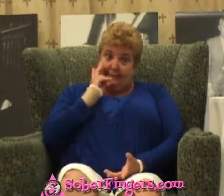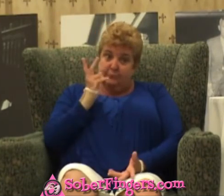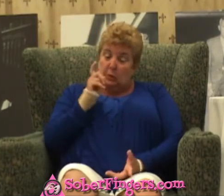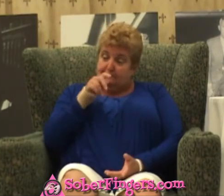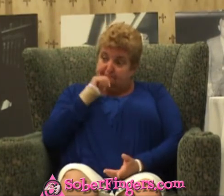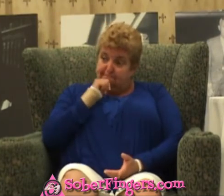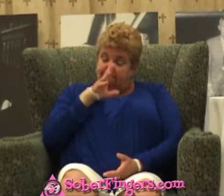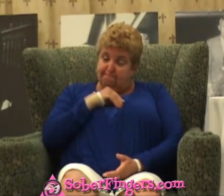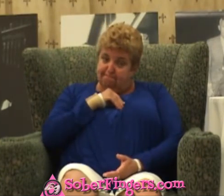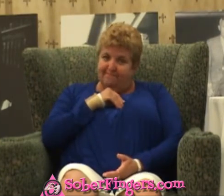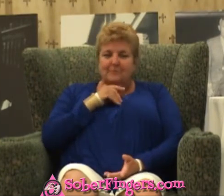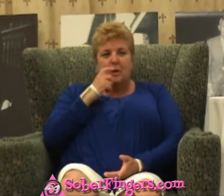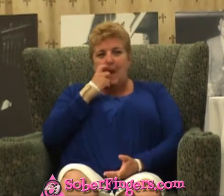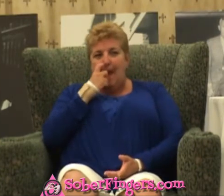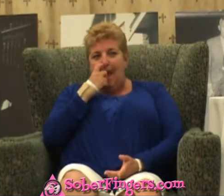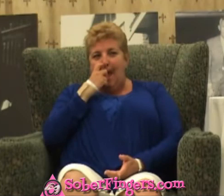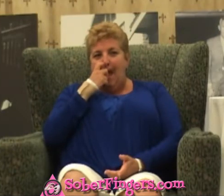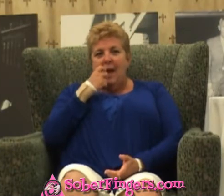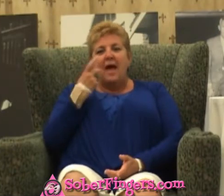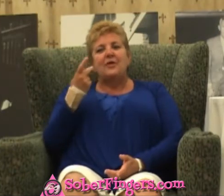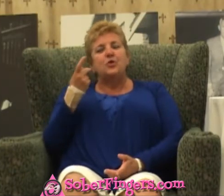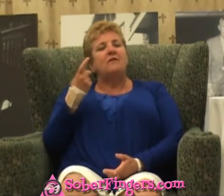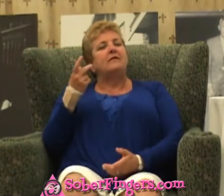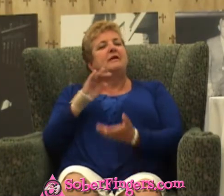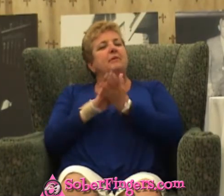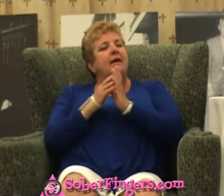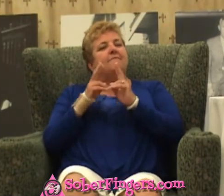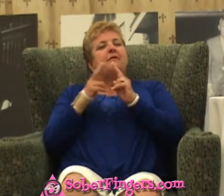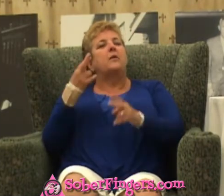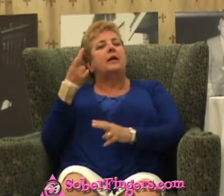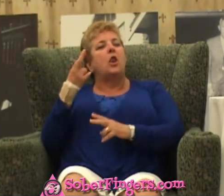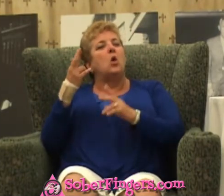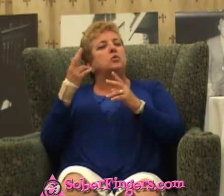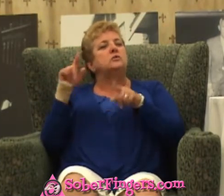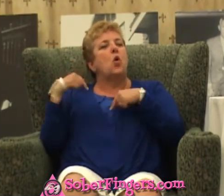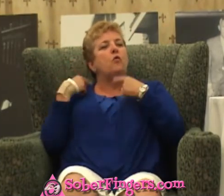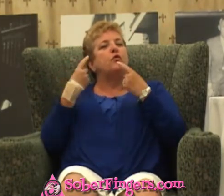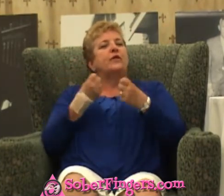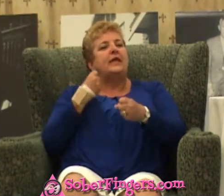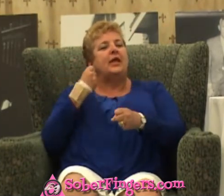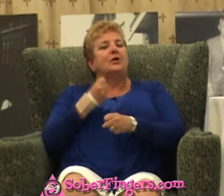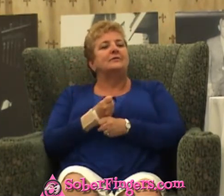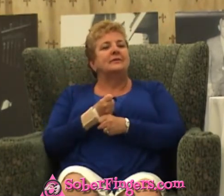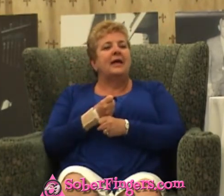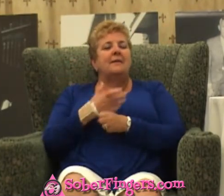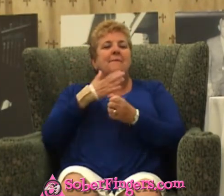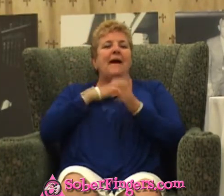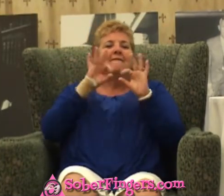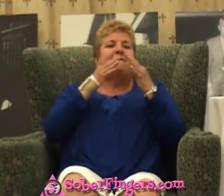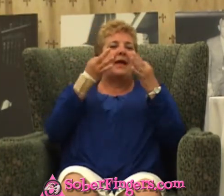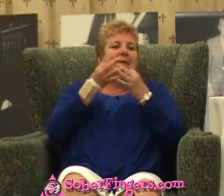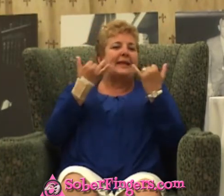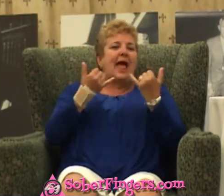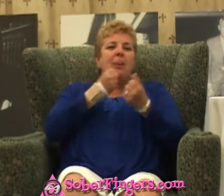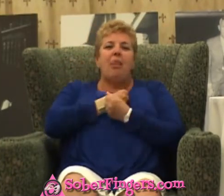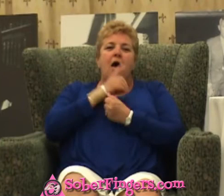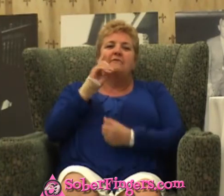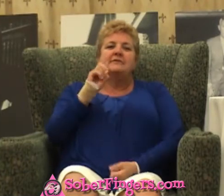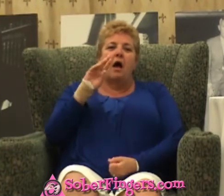And we've gotten closer and closer over the years, and he loves Doug, and my family loves Doug. And